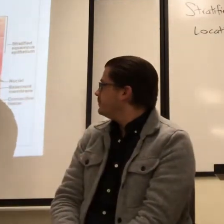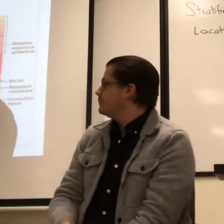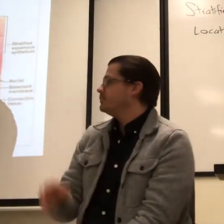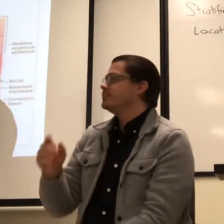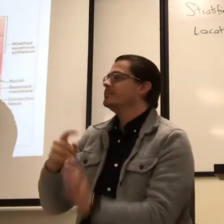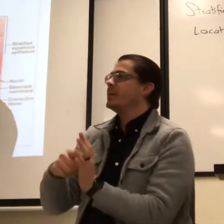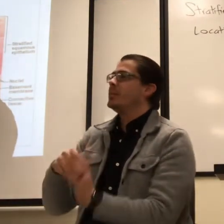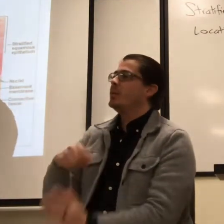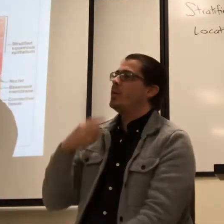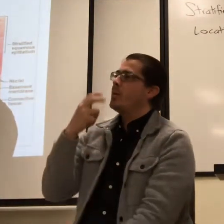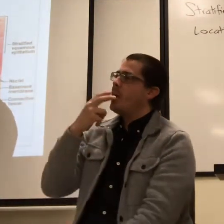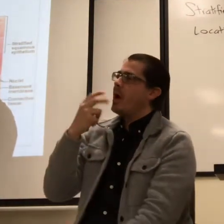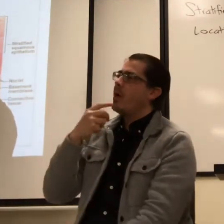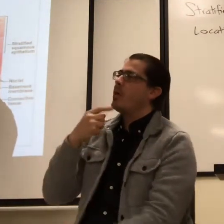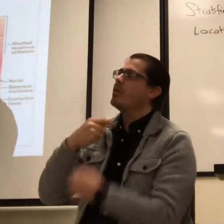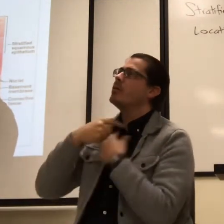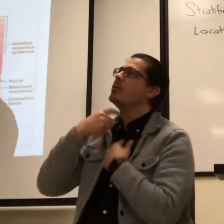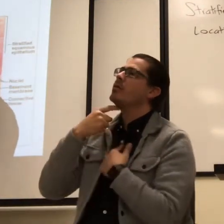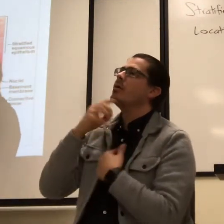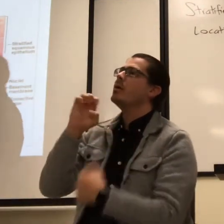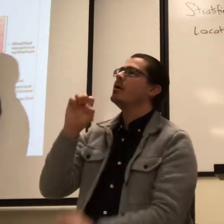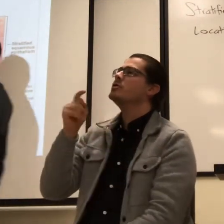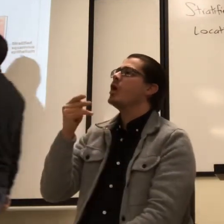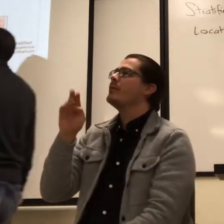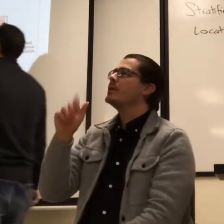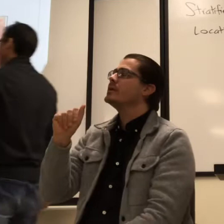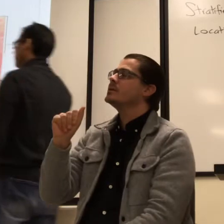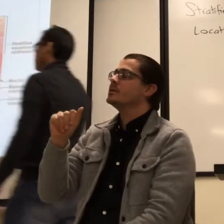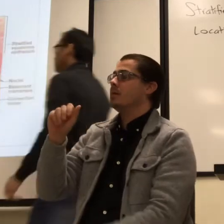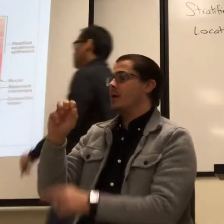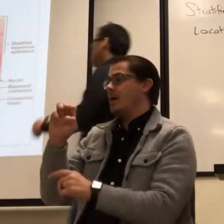mouth, esophagus, vagina.